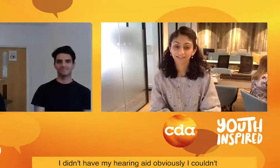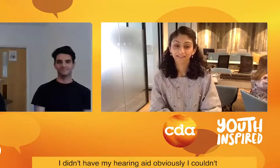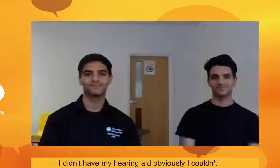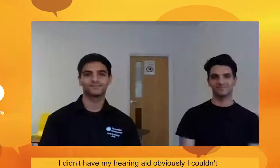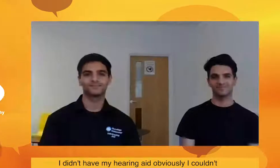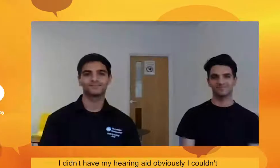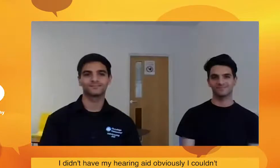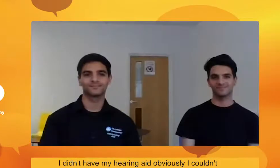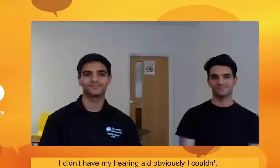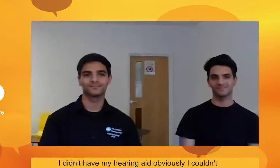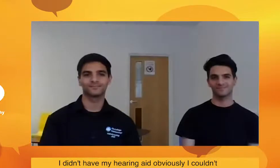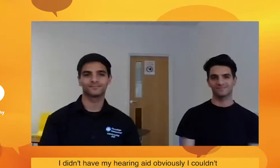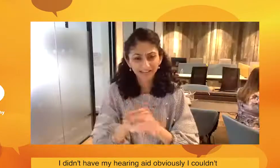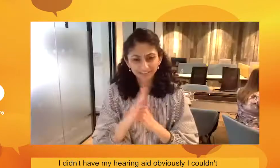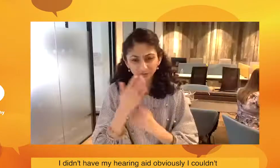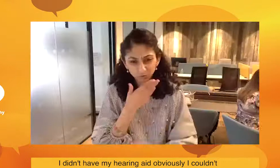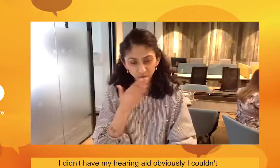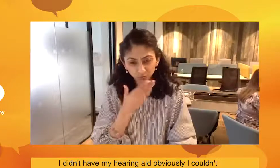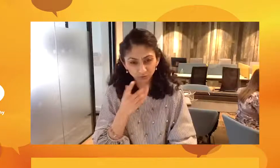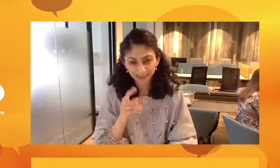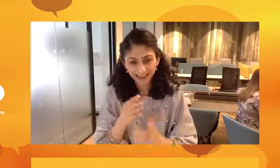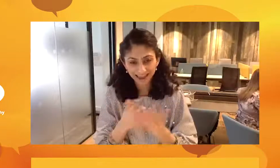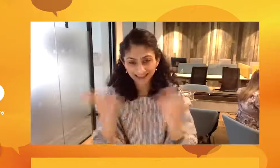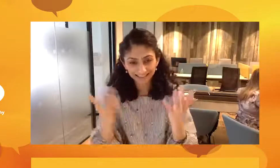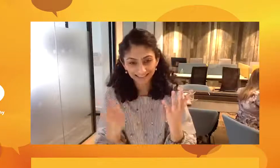obviously I couldn't communicate with people, so that was very difficult.